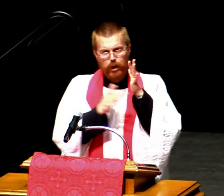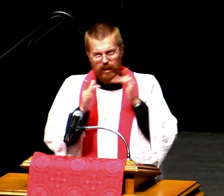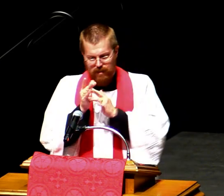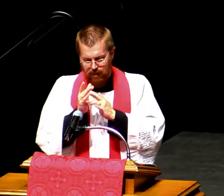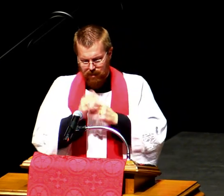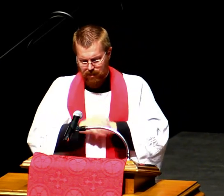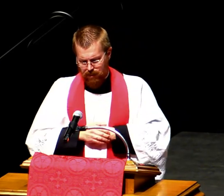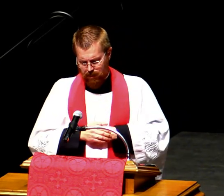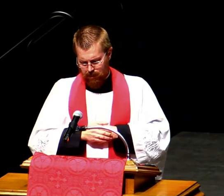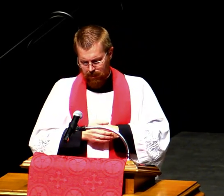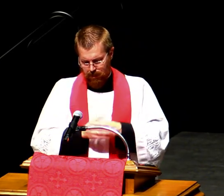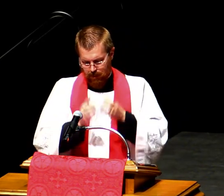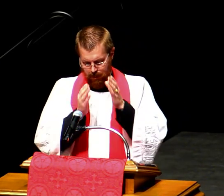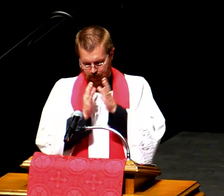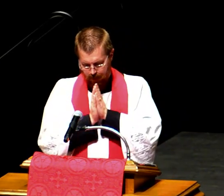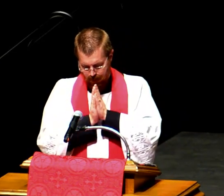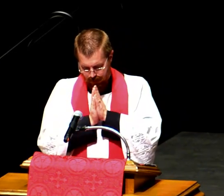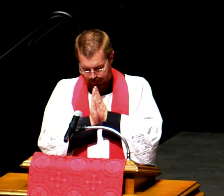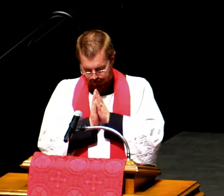Jesus. Amen.